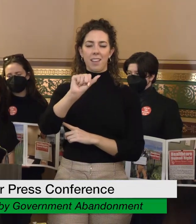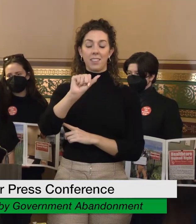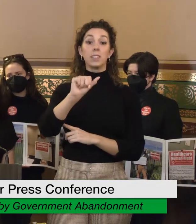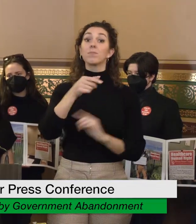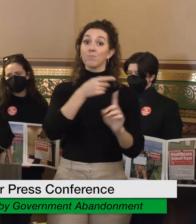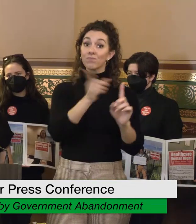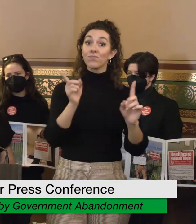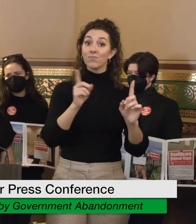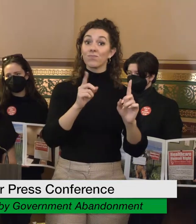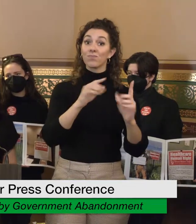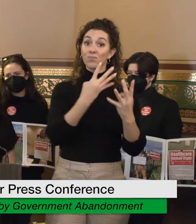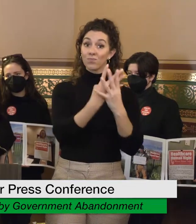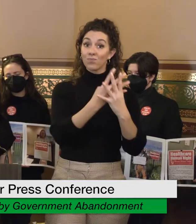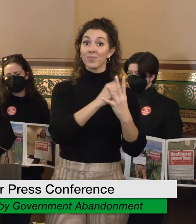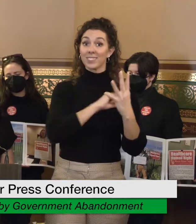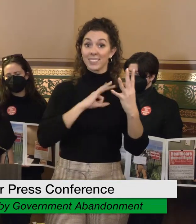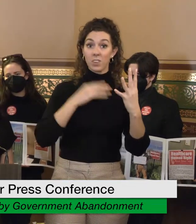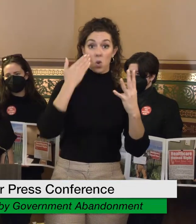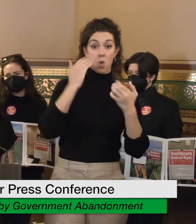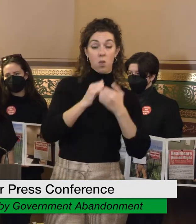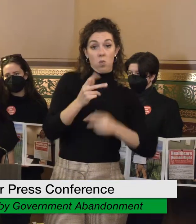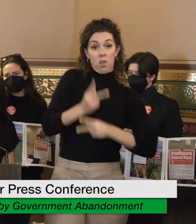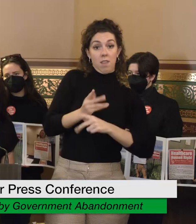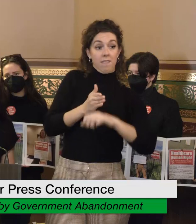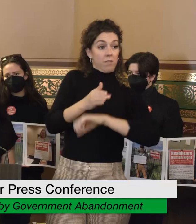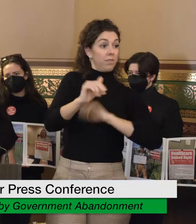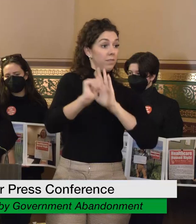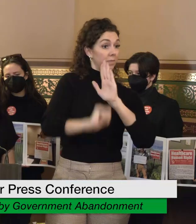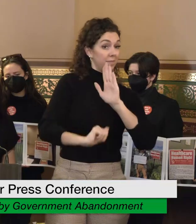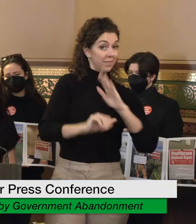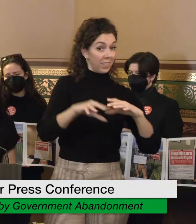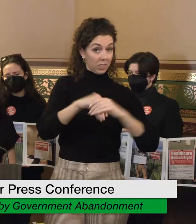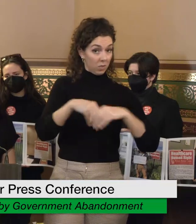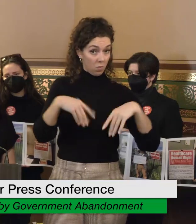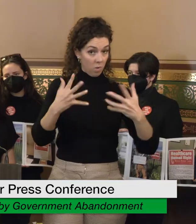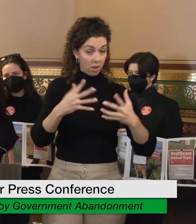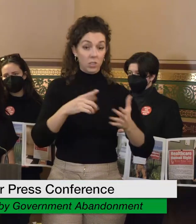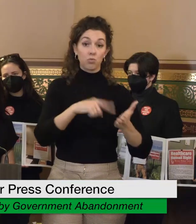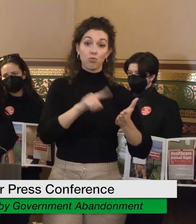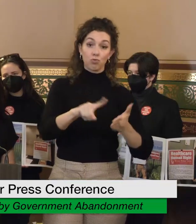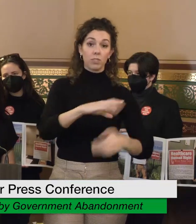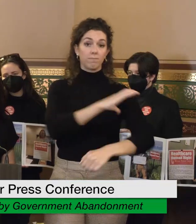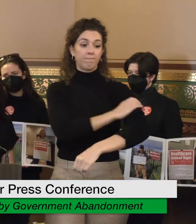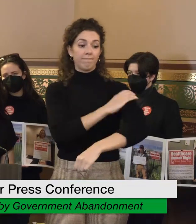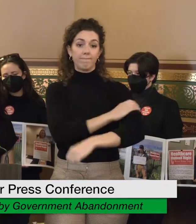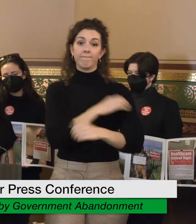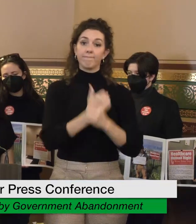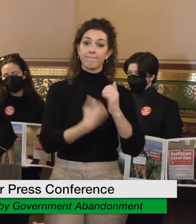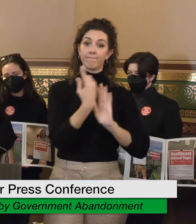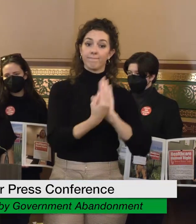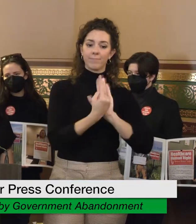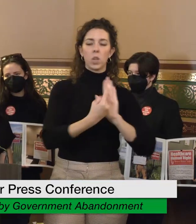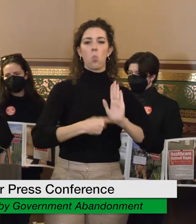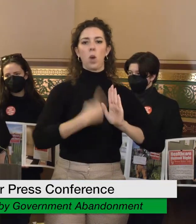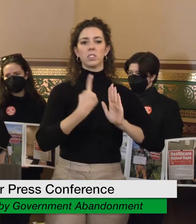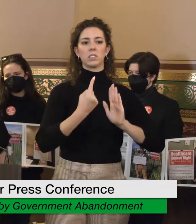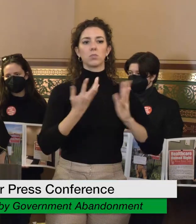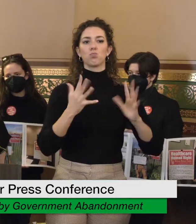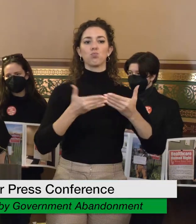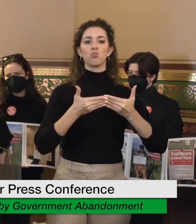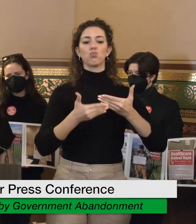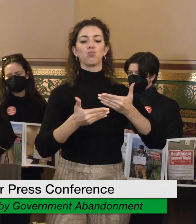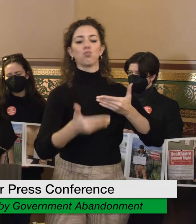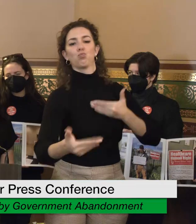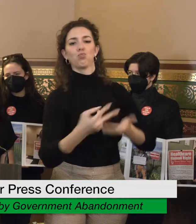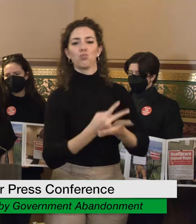for me after a major surgery, including checking my blood pressure every 4 hours, which they did once and not again for